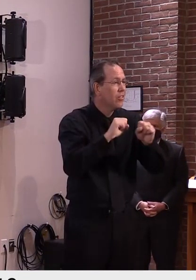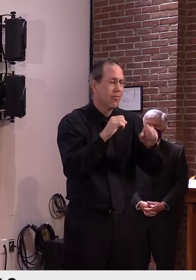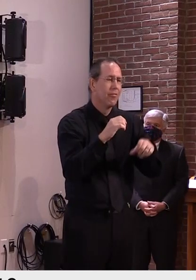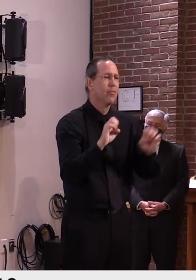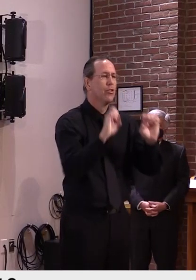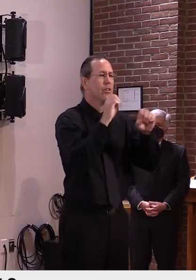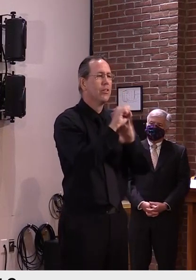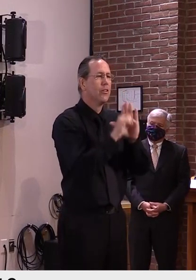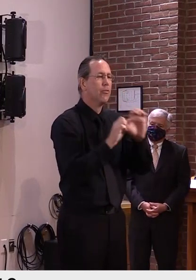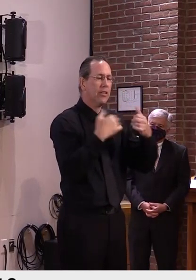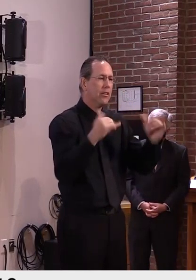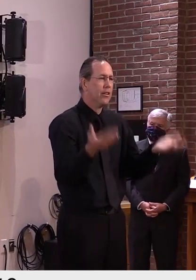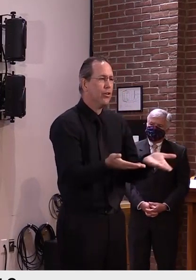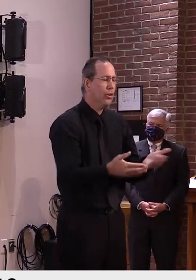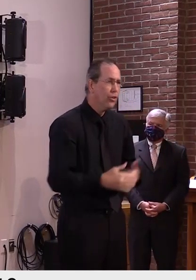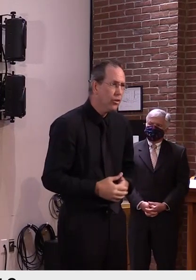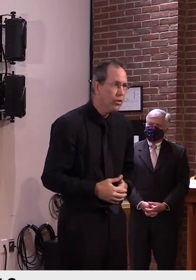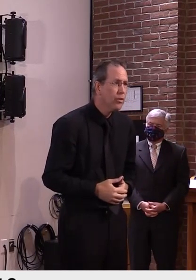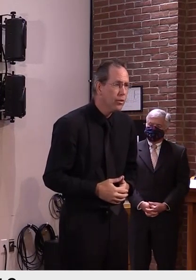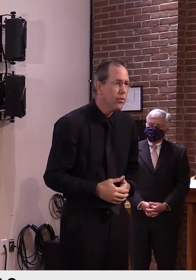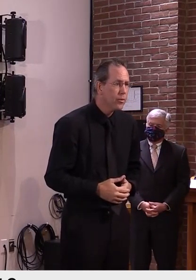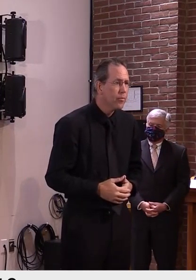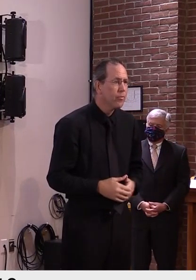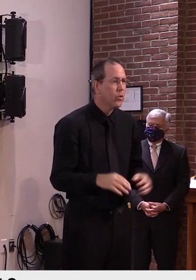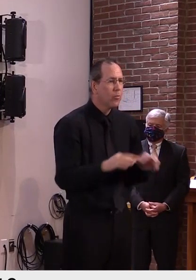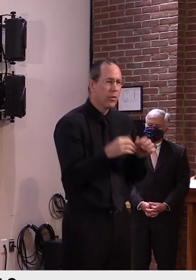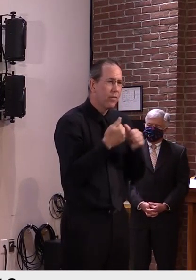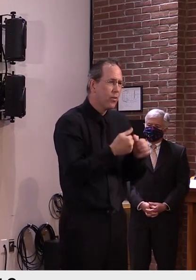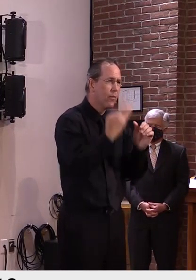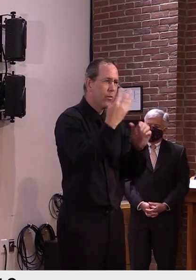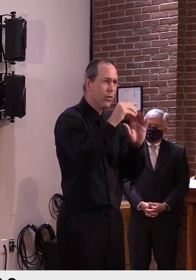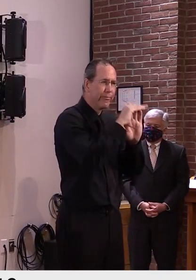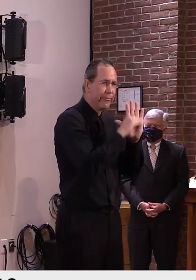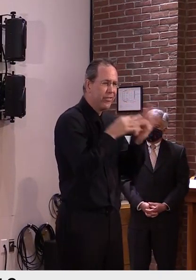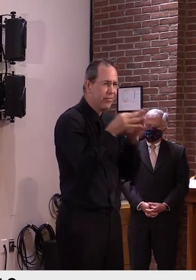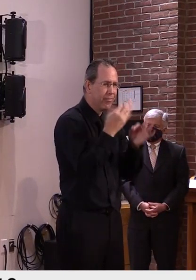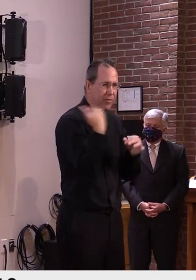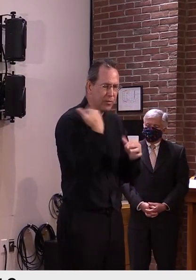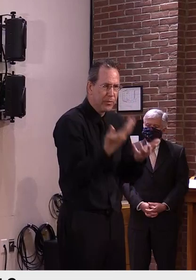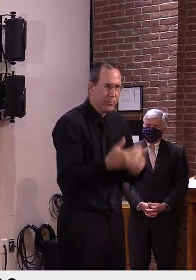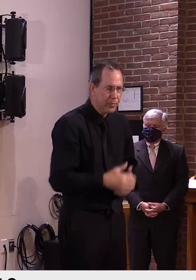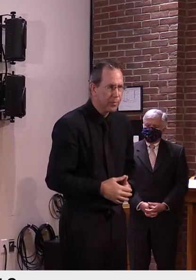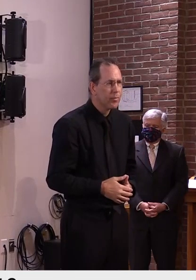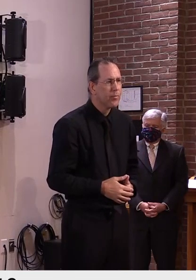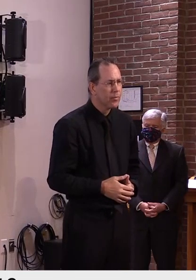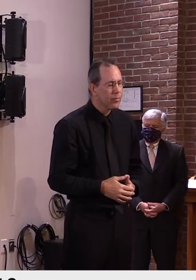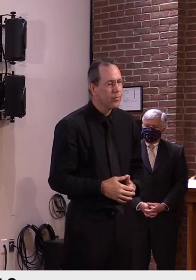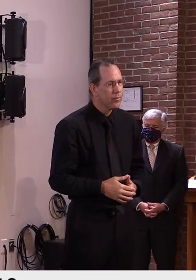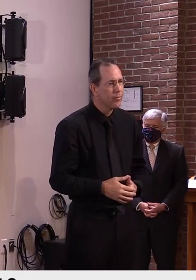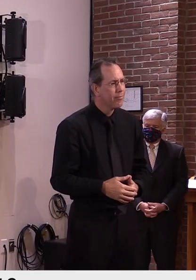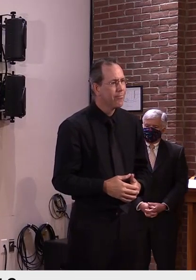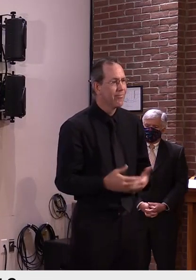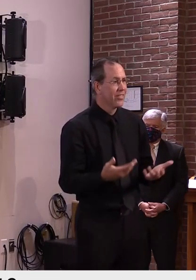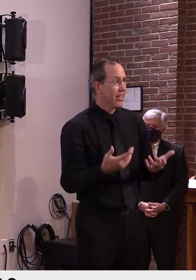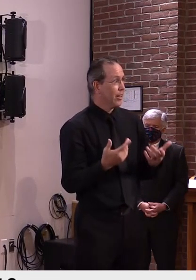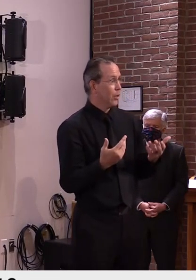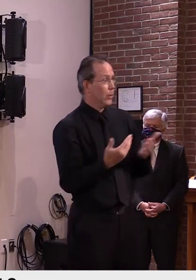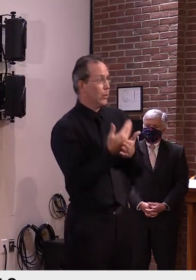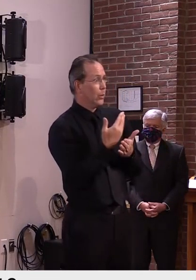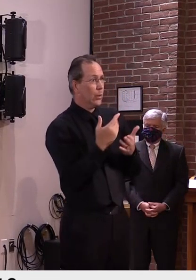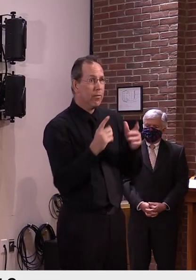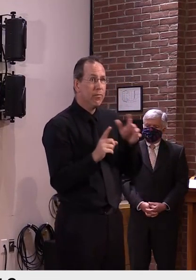the strategy is the strategy. It's not really being adapted to something new coming down the pike right now.